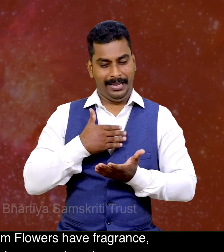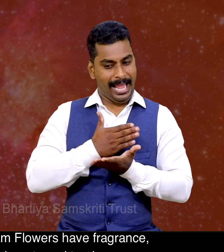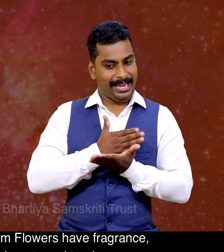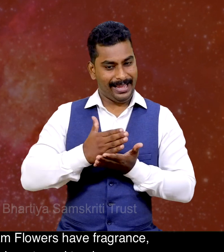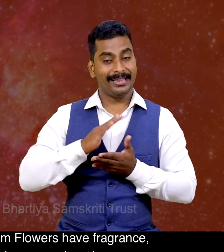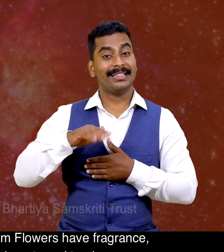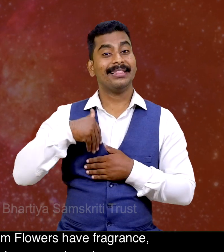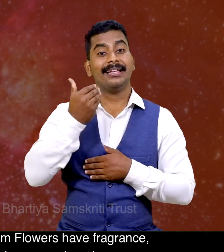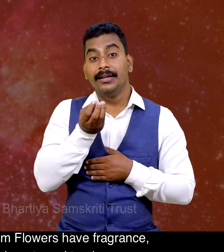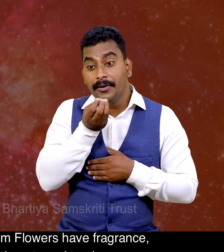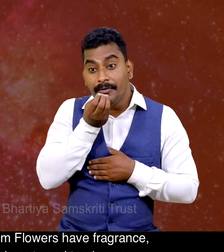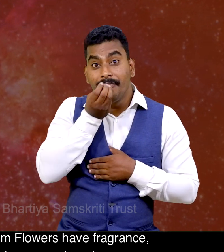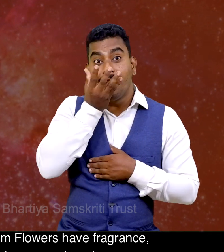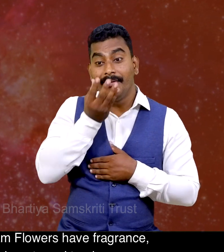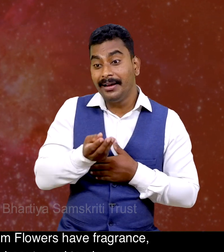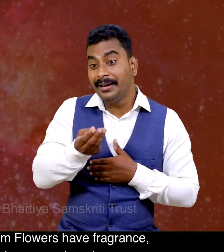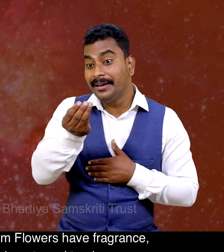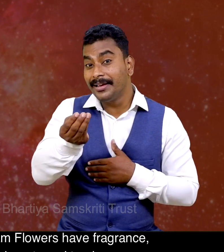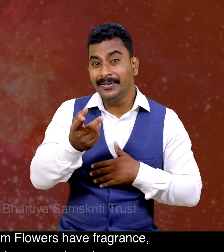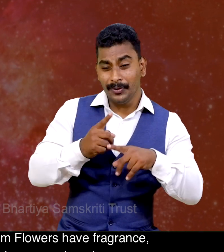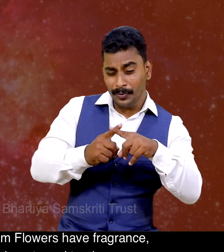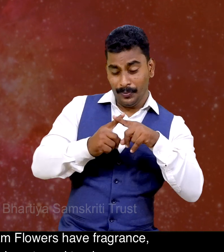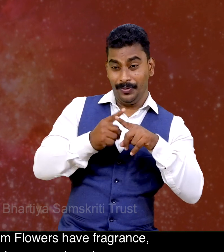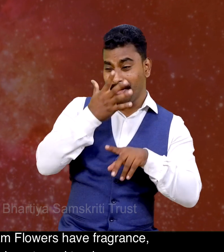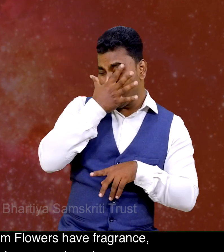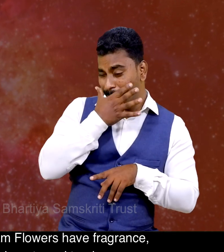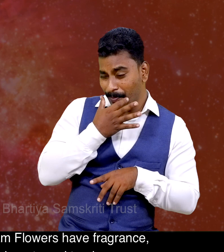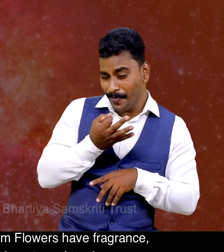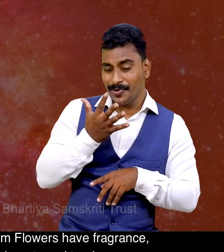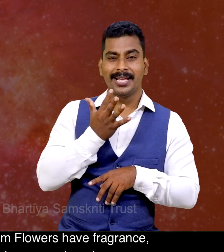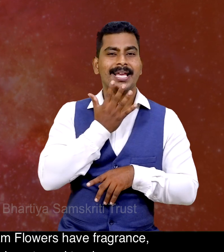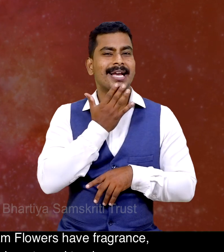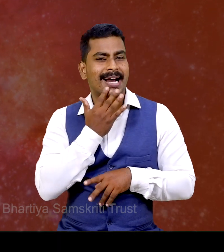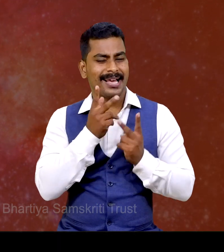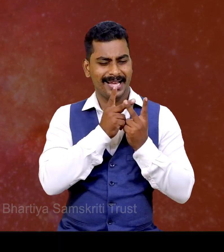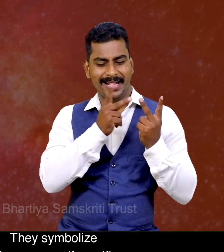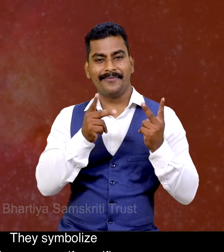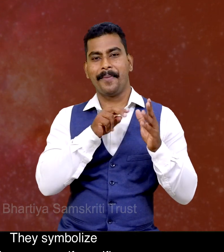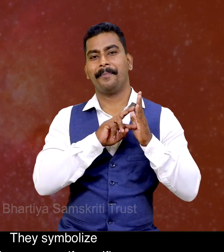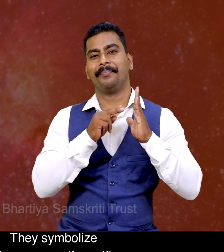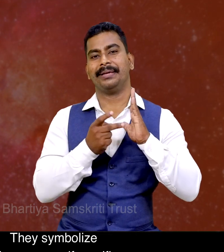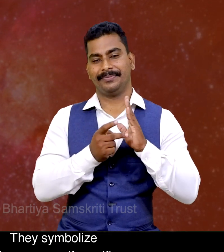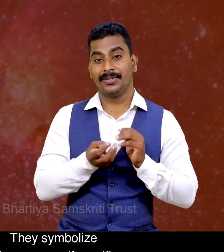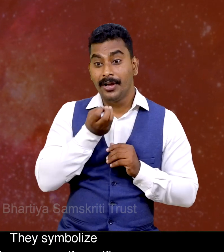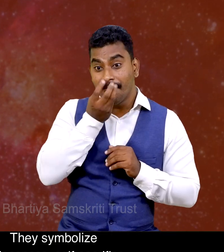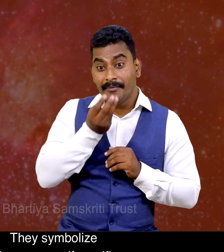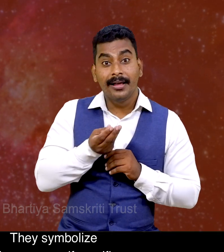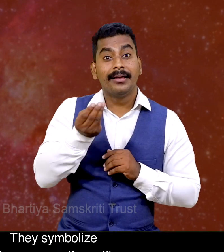Flowers have fragrance, color, beauty, and tenderness. They symbolize